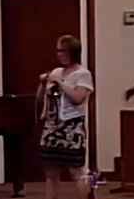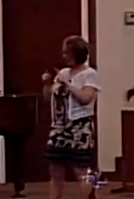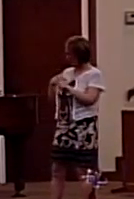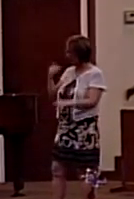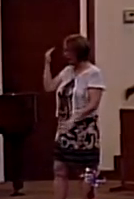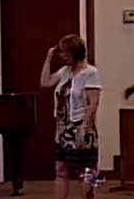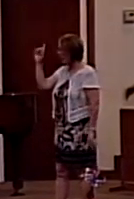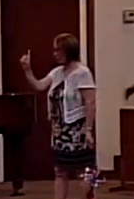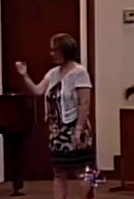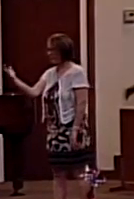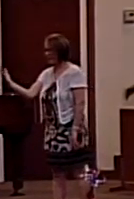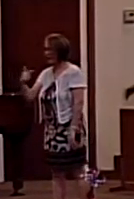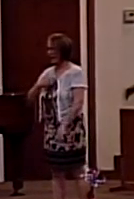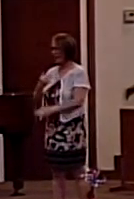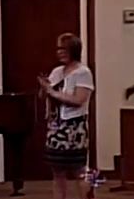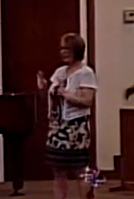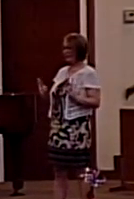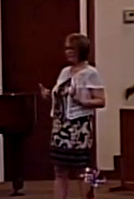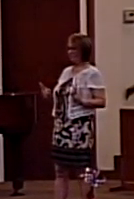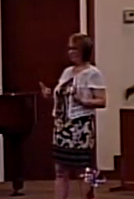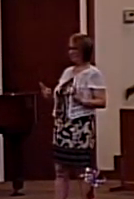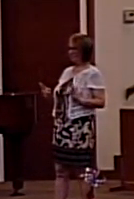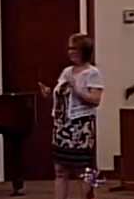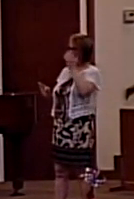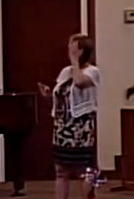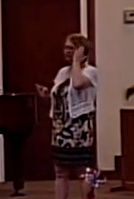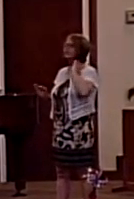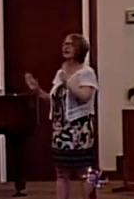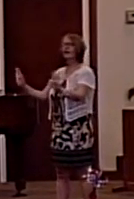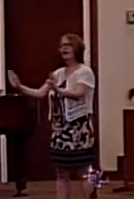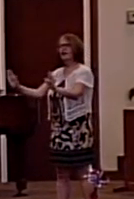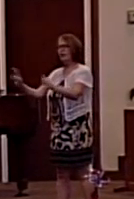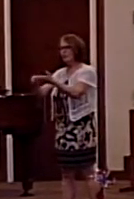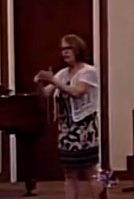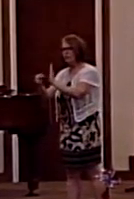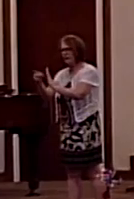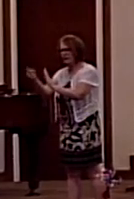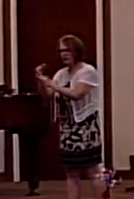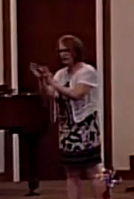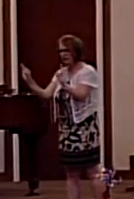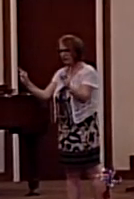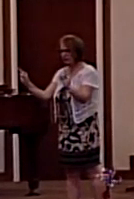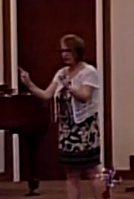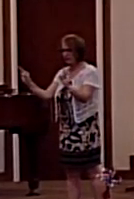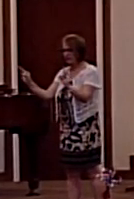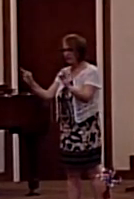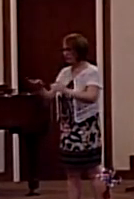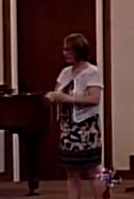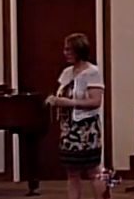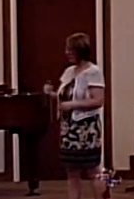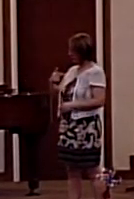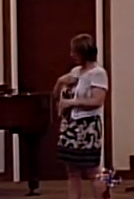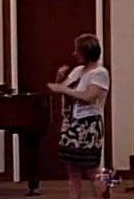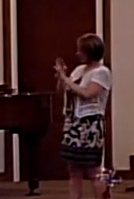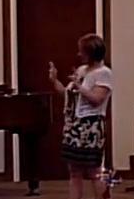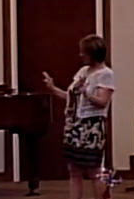thing. I'm free. And you said, hi, what do you mean you're free? I'm